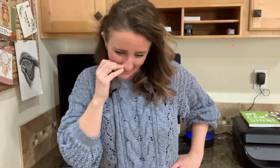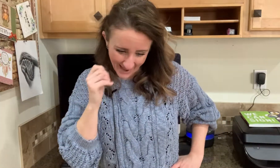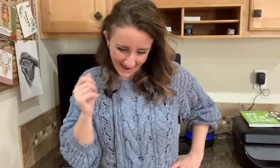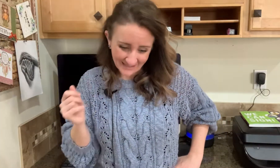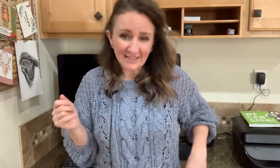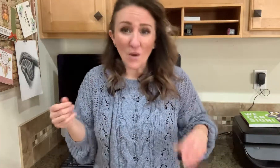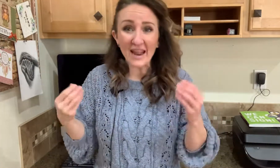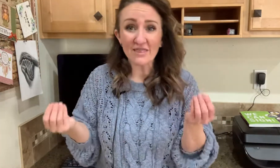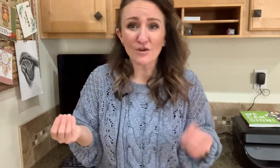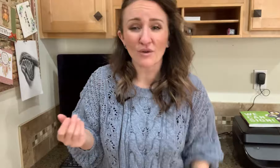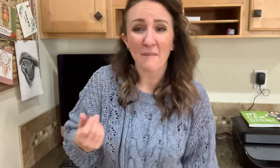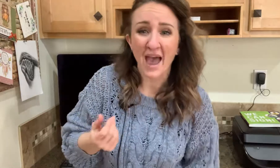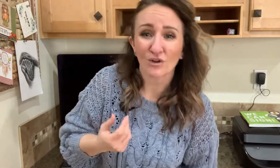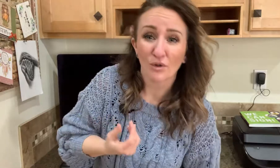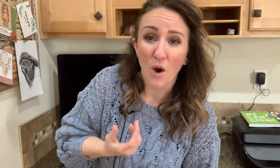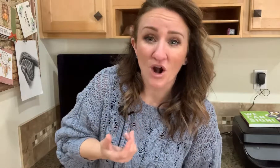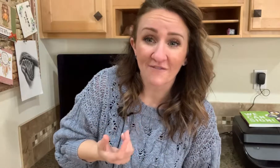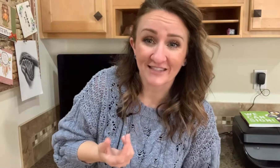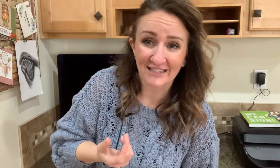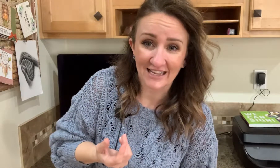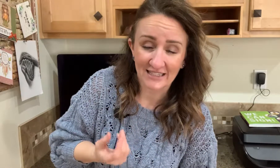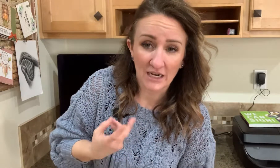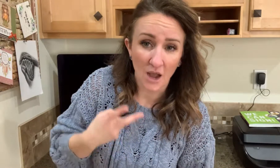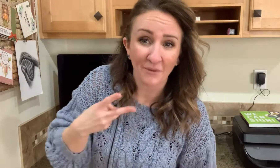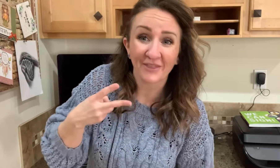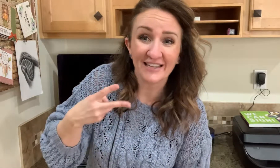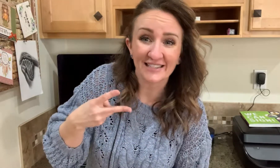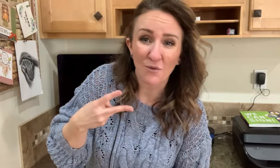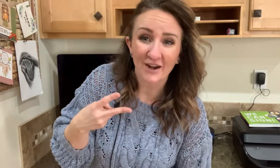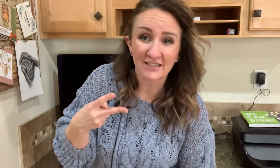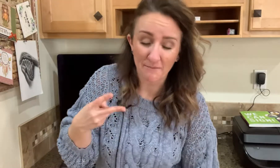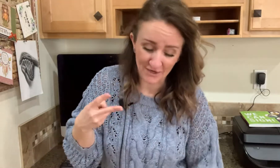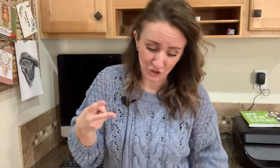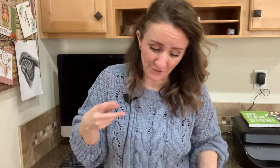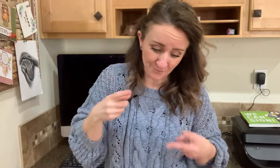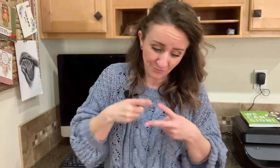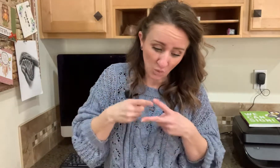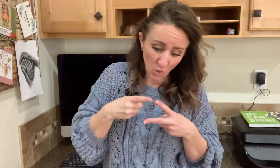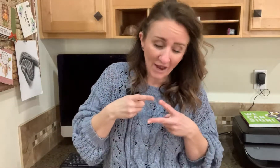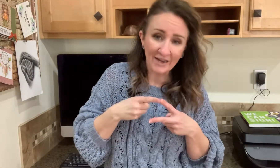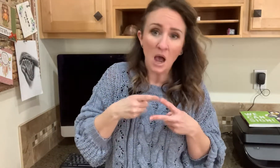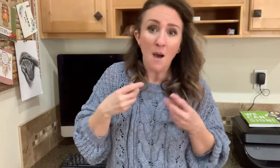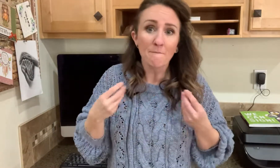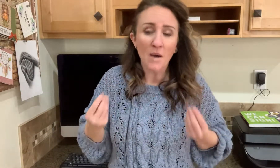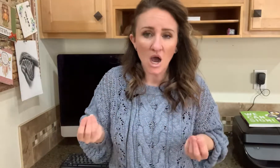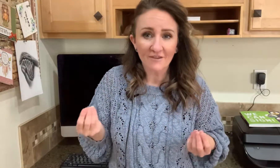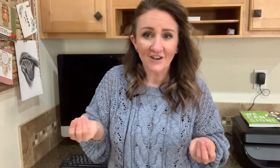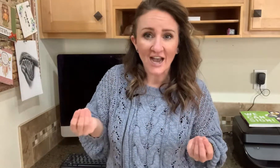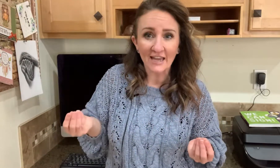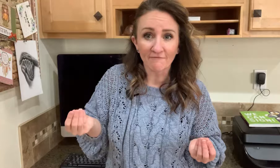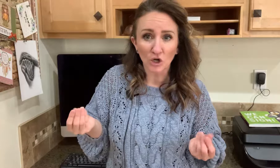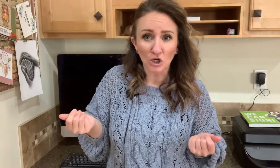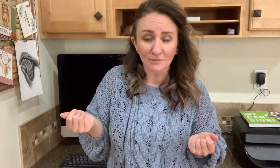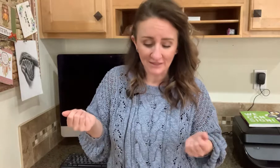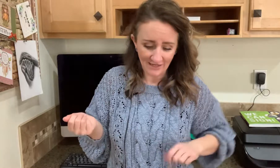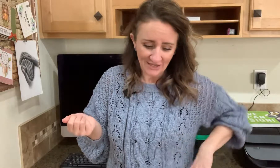Okay, so in the grammatical part of this lesson, a couple of things I wanted to mention. One, modifying verbs. So